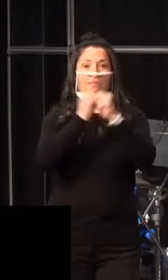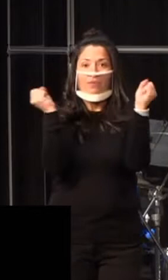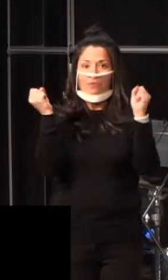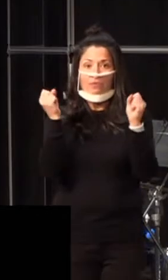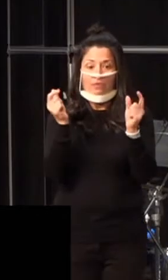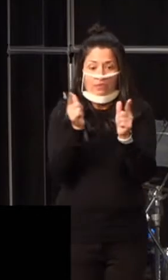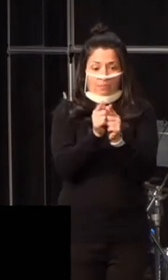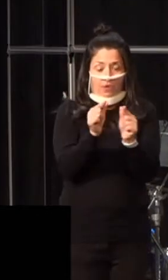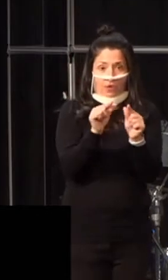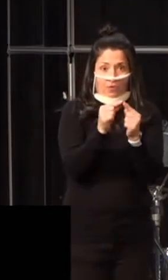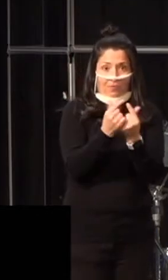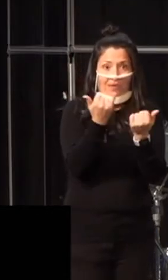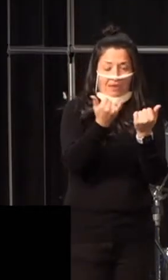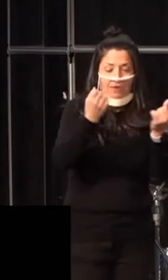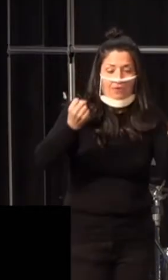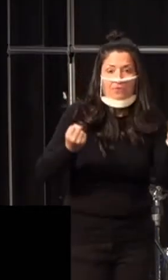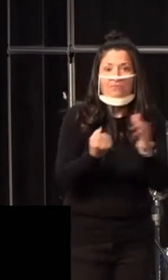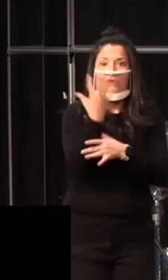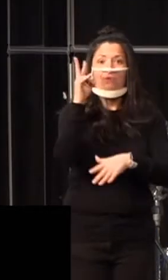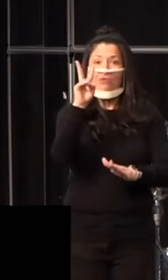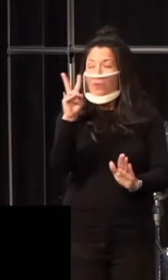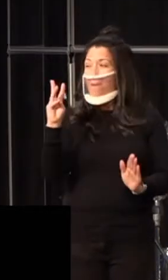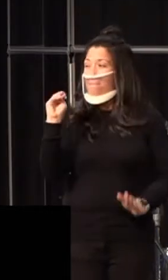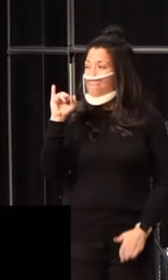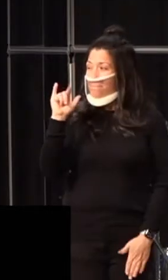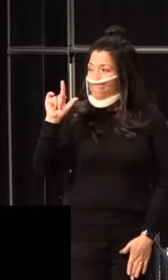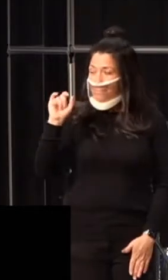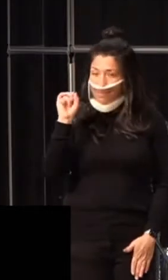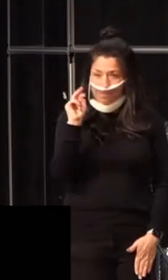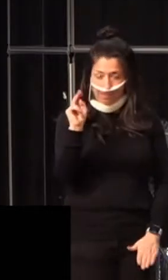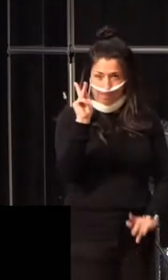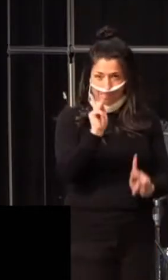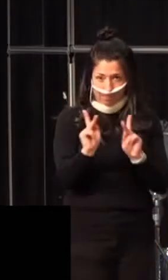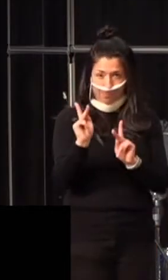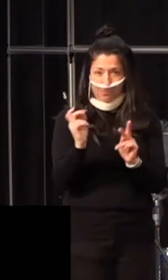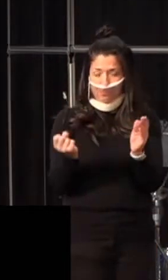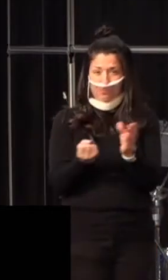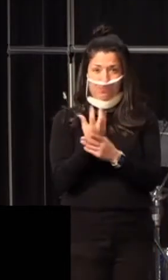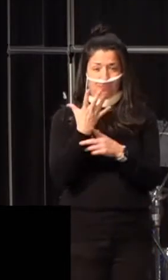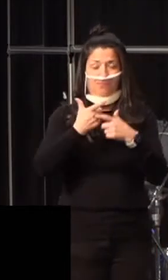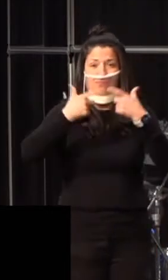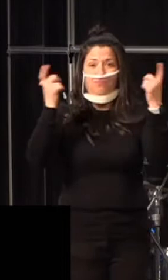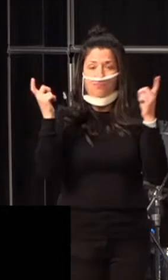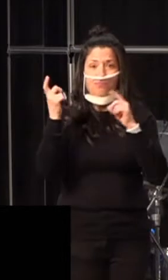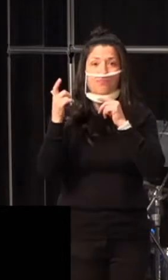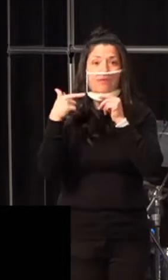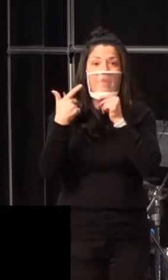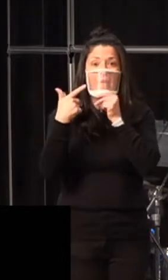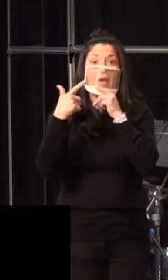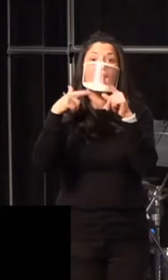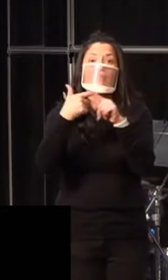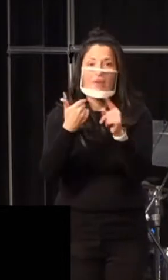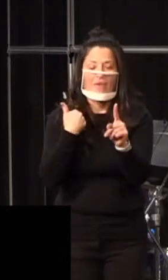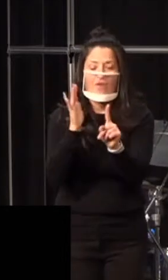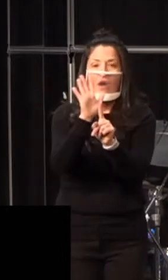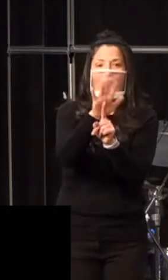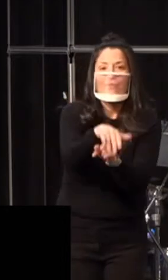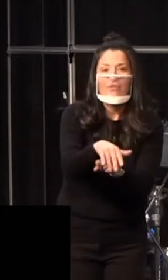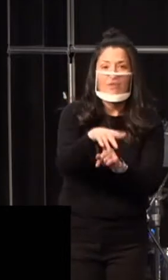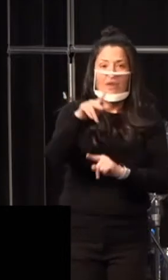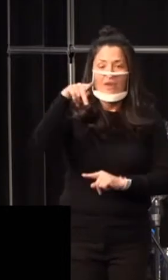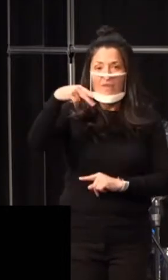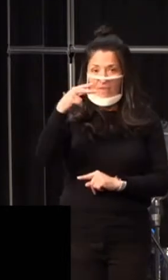now is 2 million people. It's a lot of people. So population explosion, and then there's oppression. There's a Pharaoh who wants to control